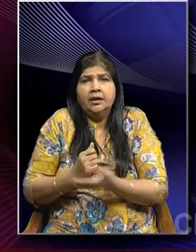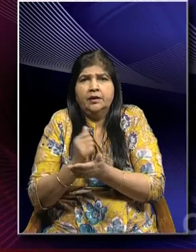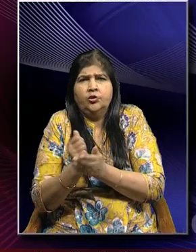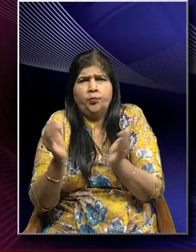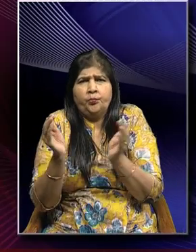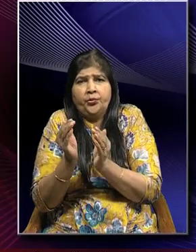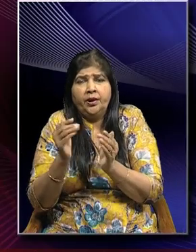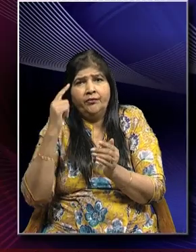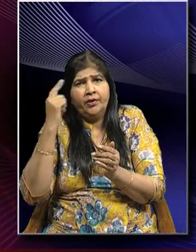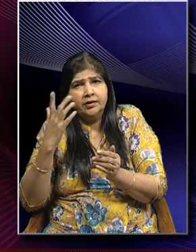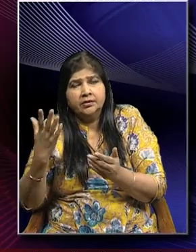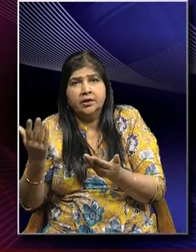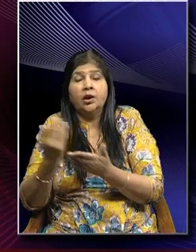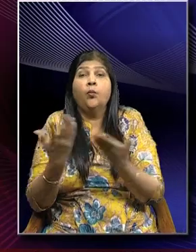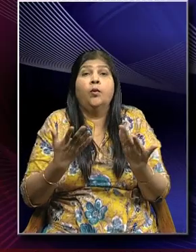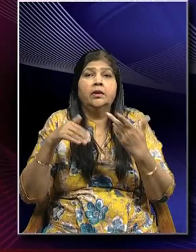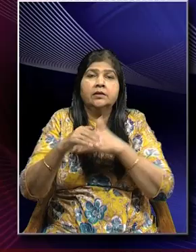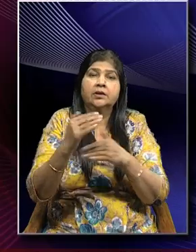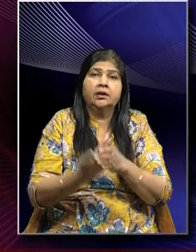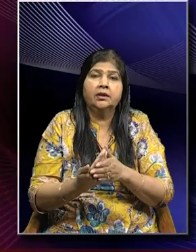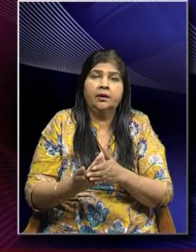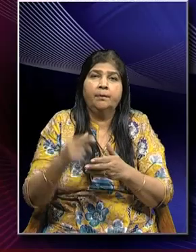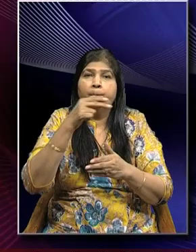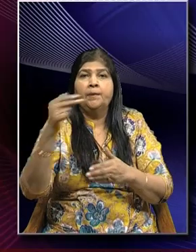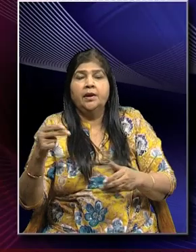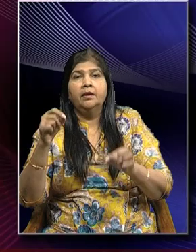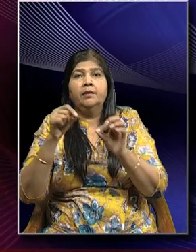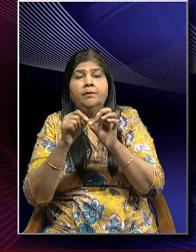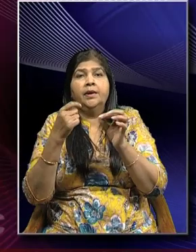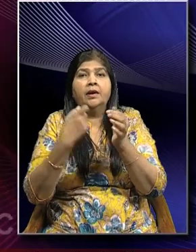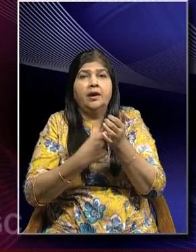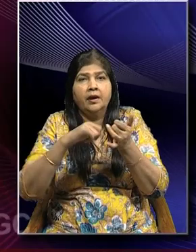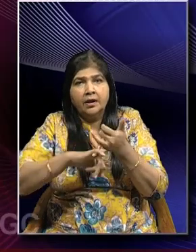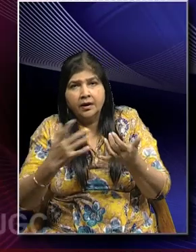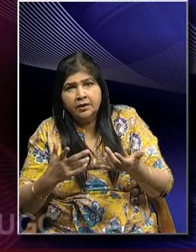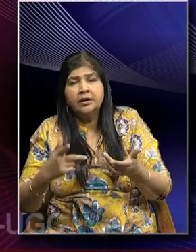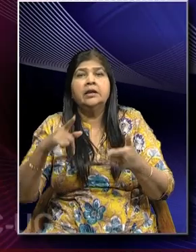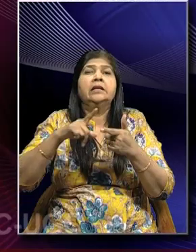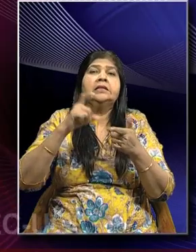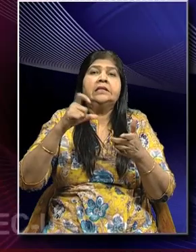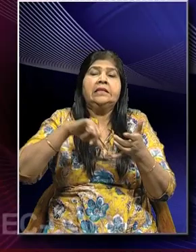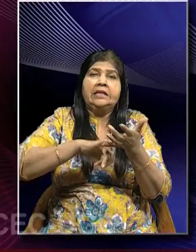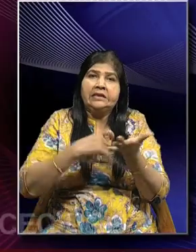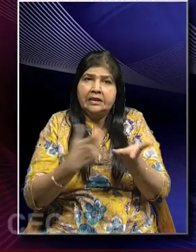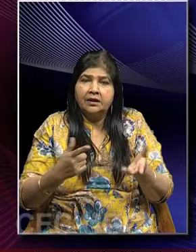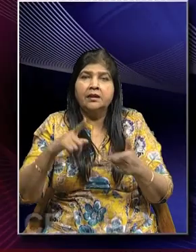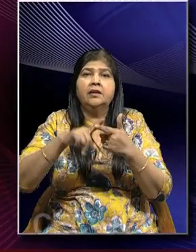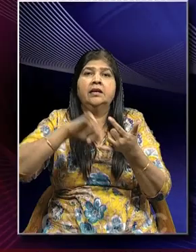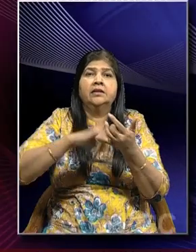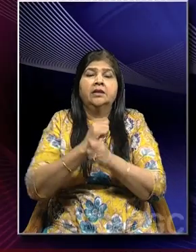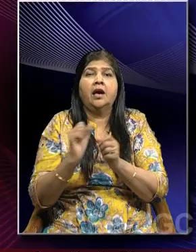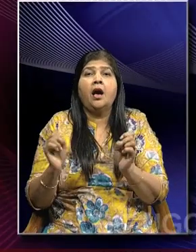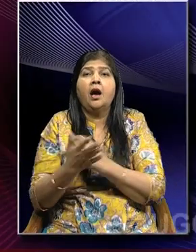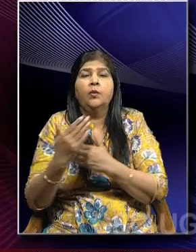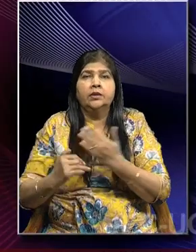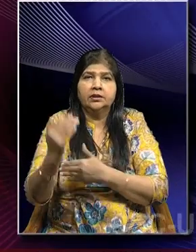brief understanding of what exactly we mean by BRR, CSR, ESG, and the way it has been